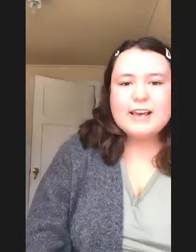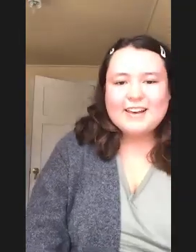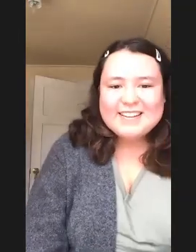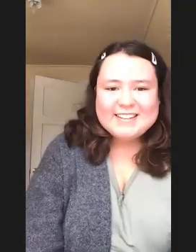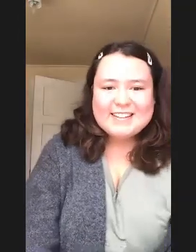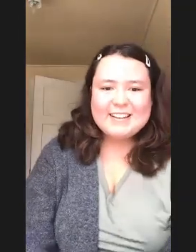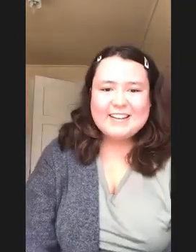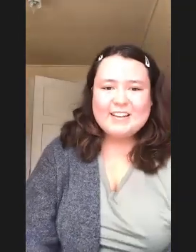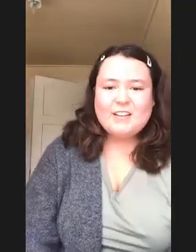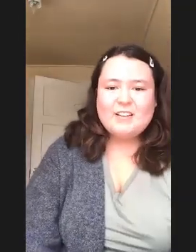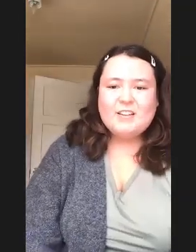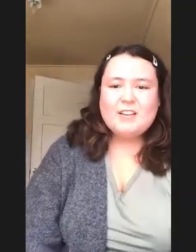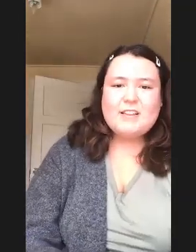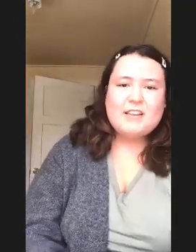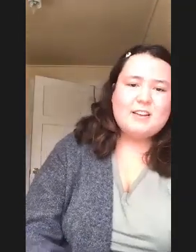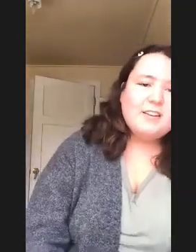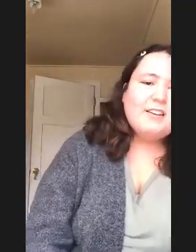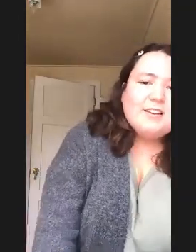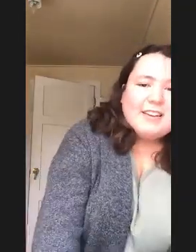Yeah. And then, yeah.